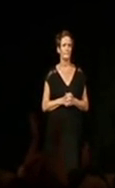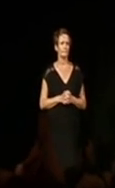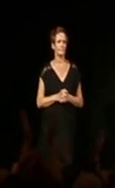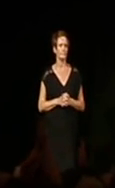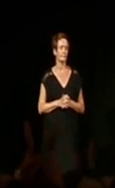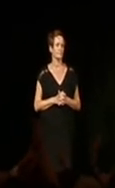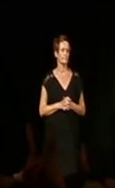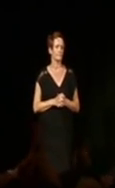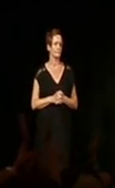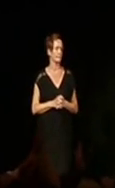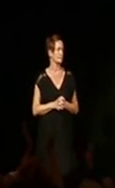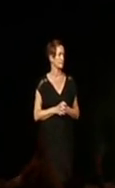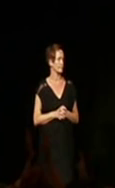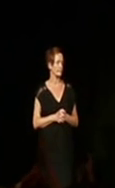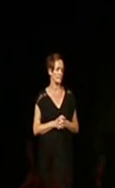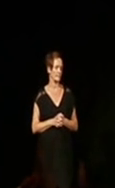And